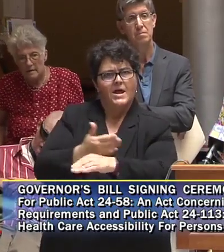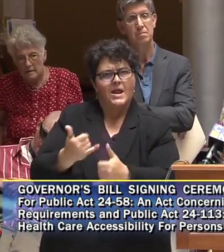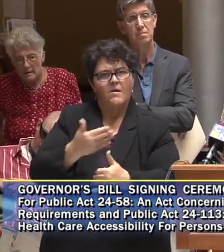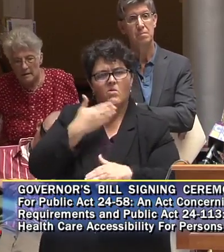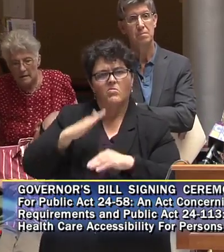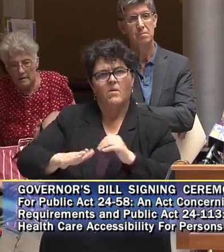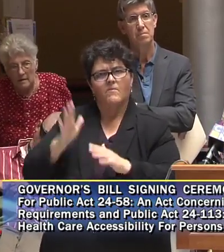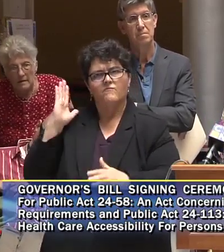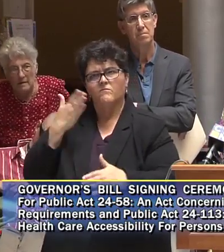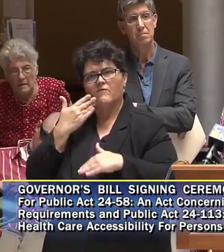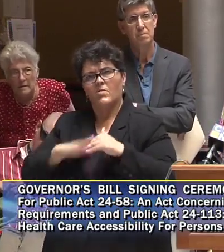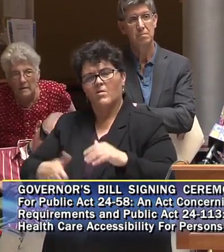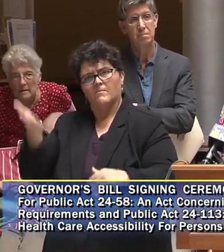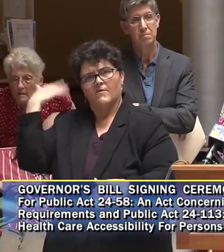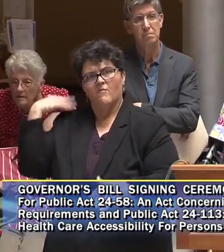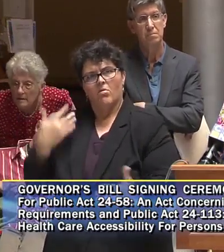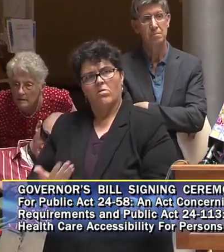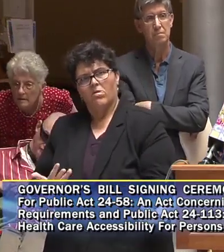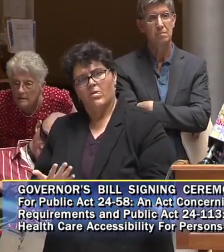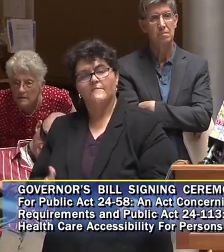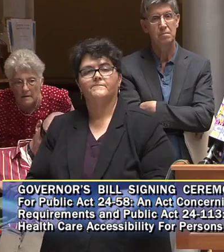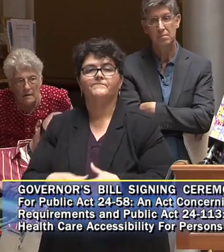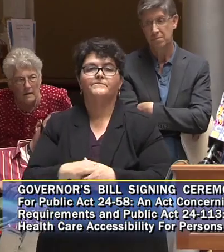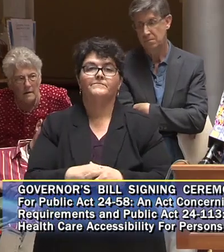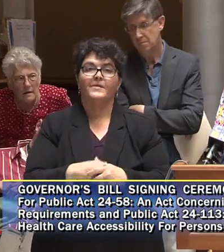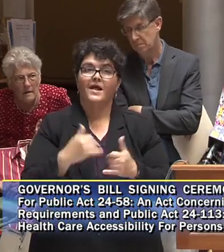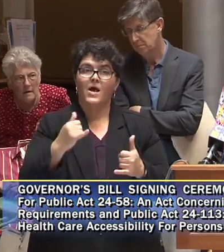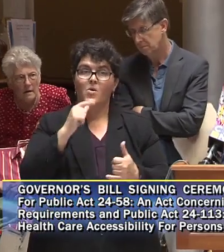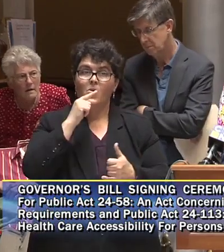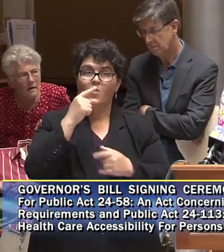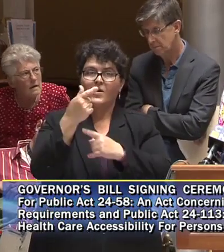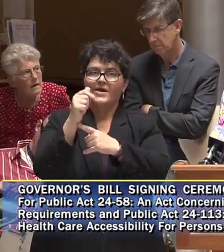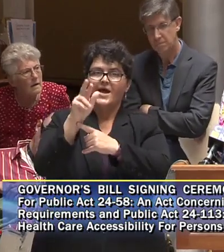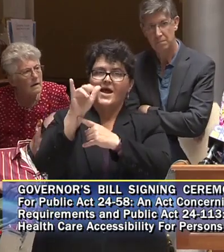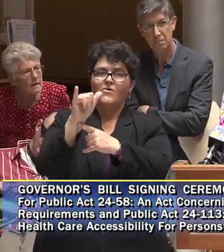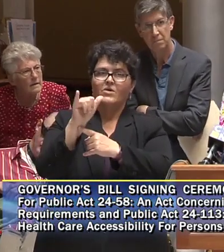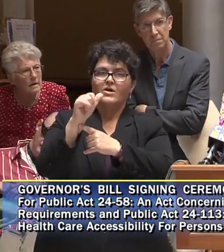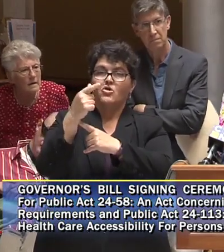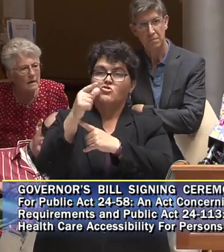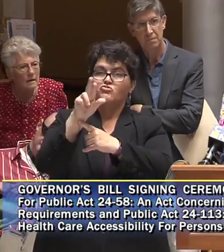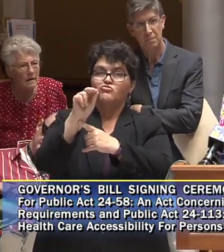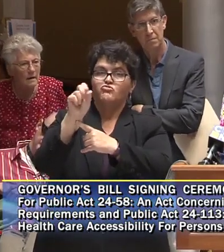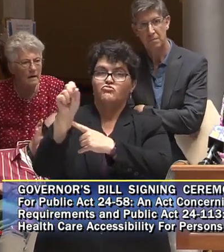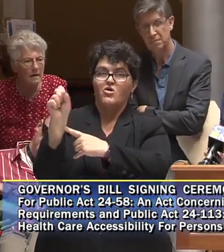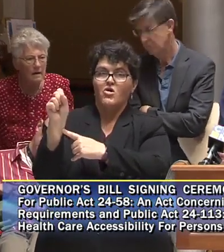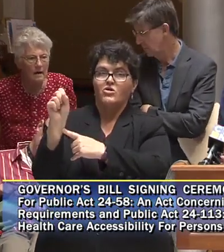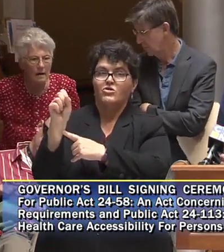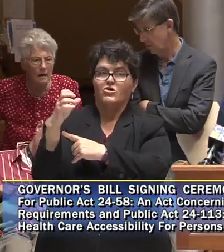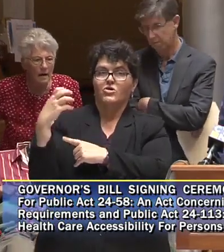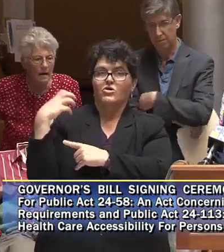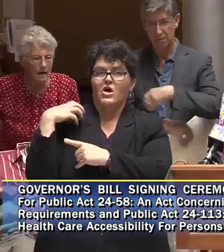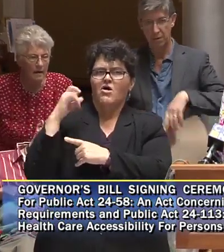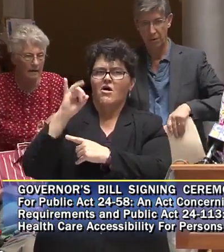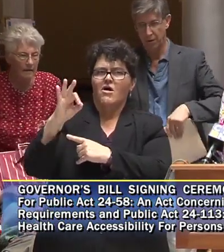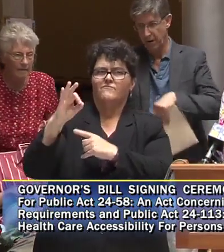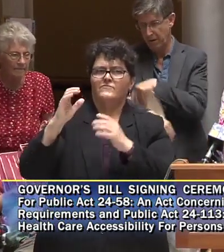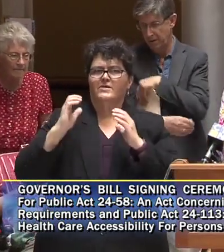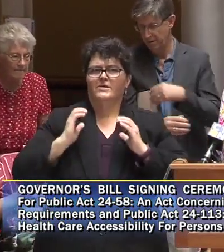heard. Next, we're going to hear from Gary Gross, who's the chair of the Citizens Coalition for Equal Access.